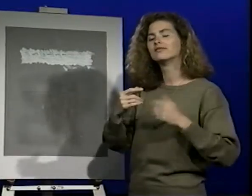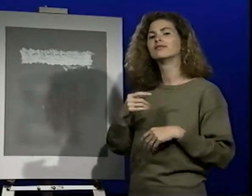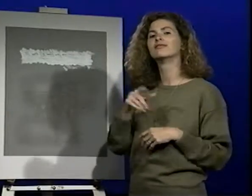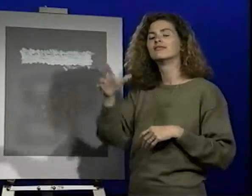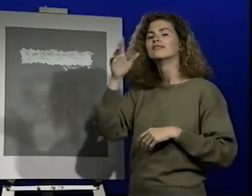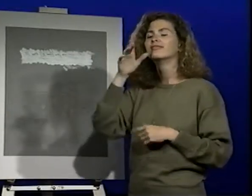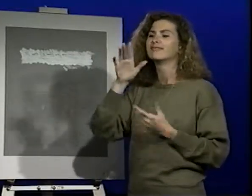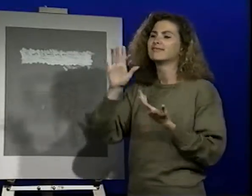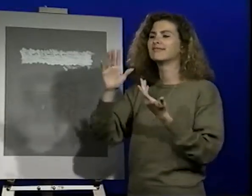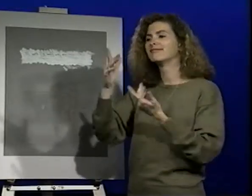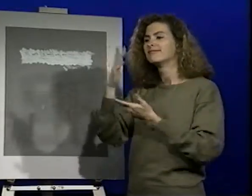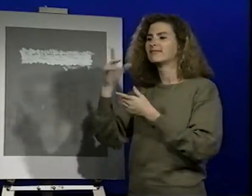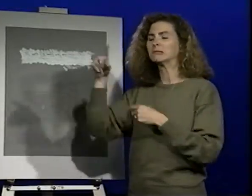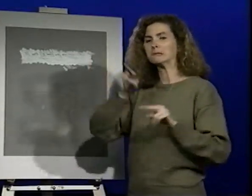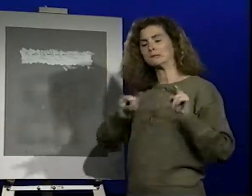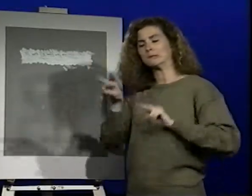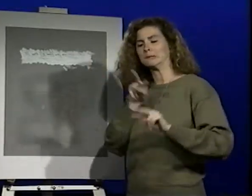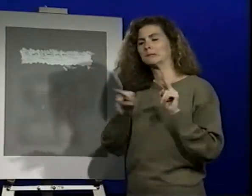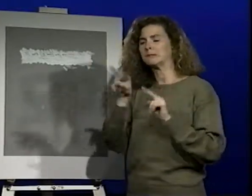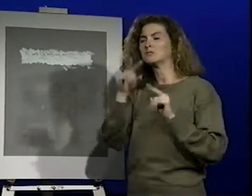and deaf people were encouraged to be involved with the arts,